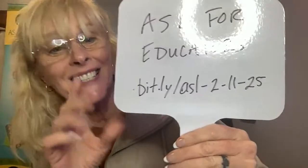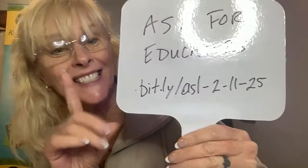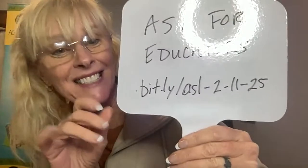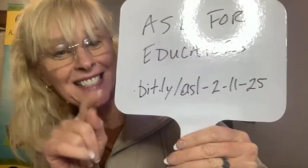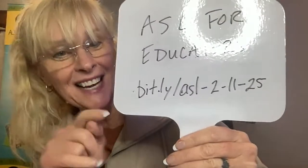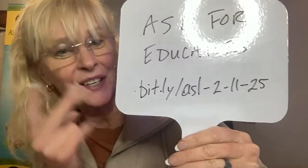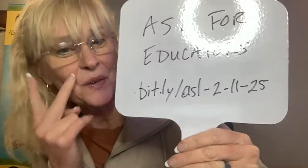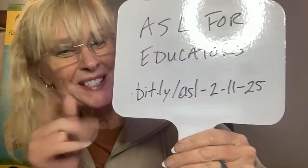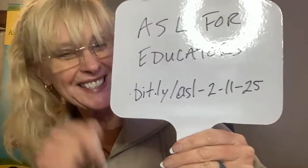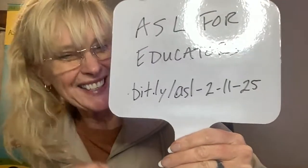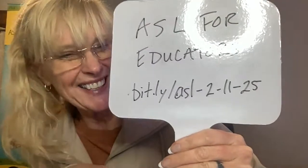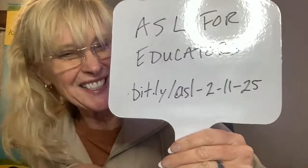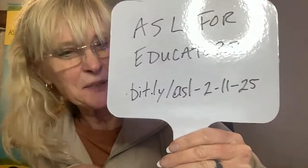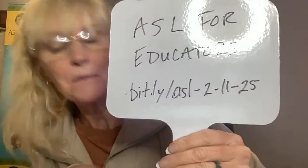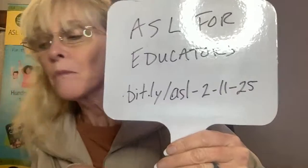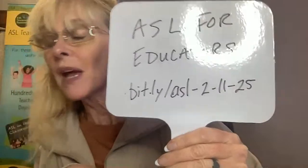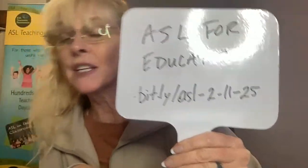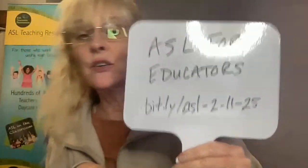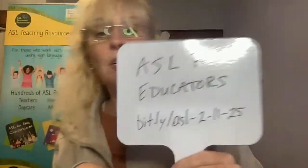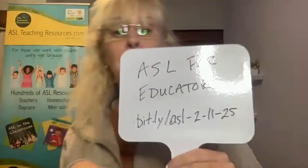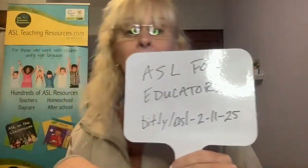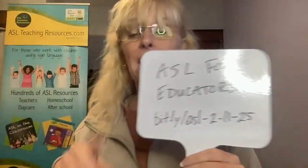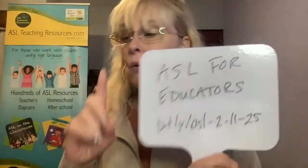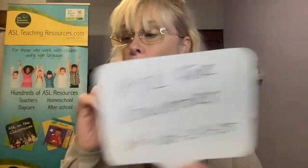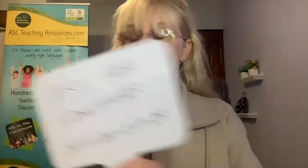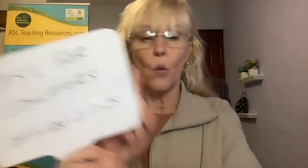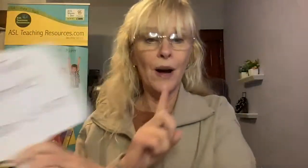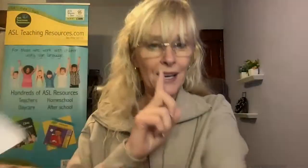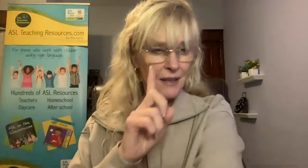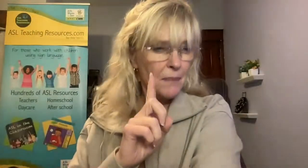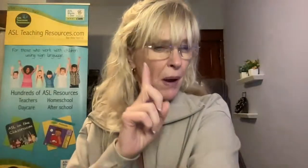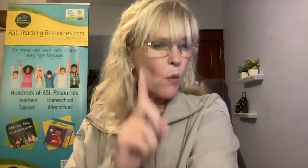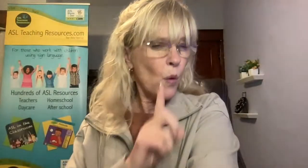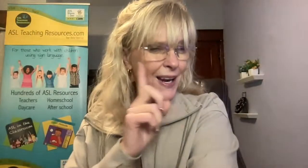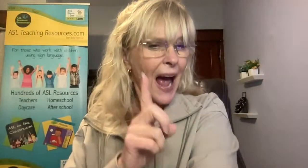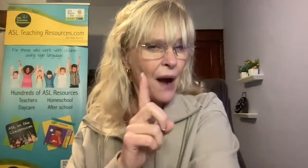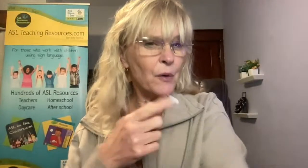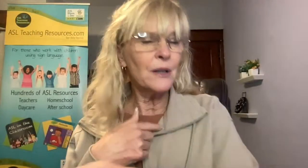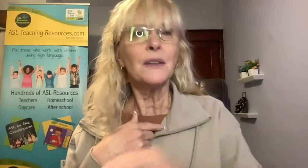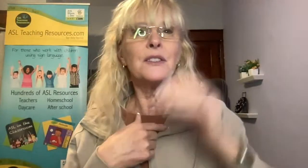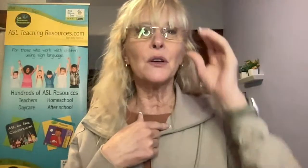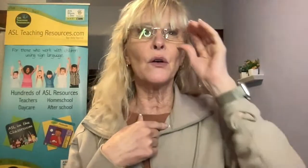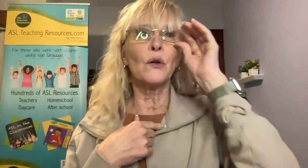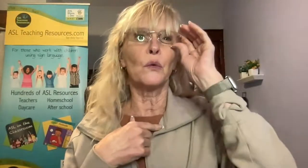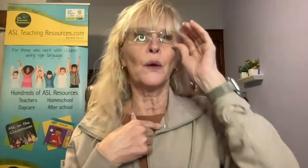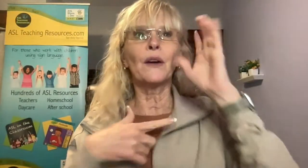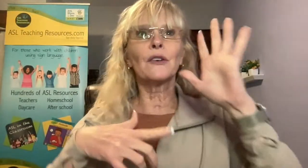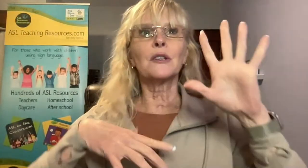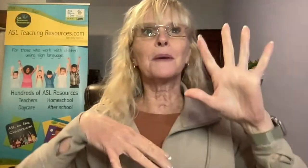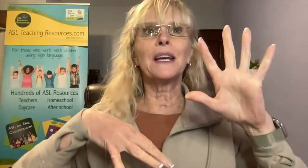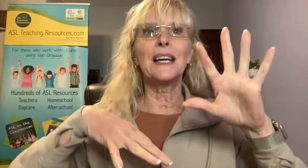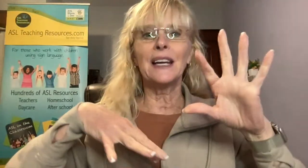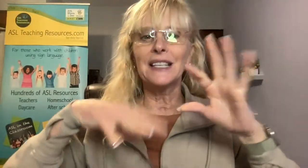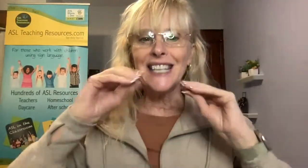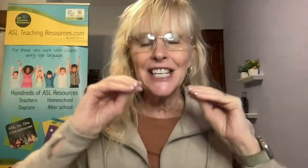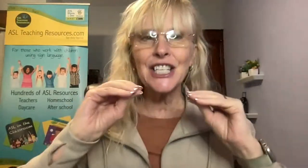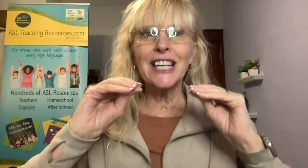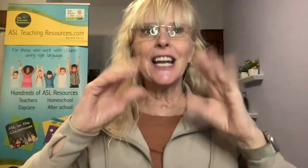the date. You can see this. It's going to be about 1 hour. So we are going to be teaching